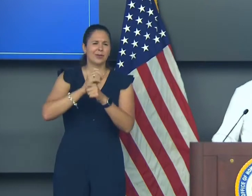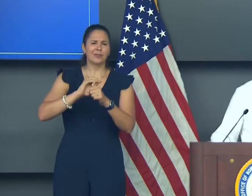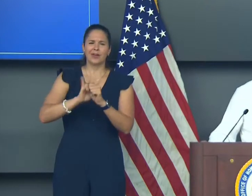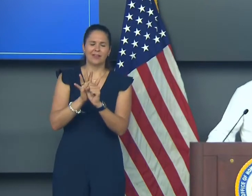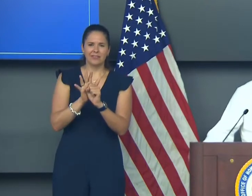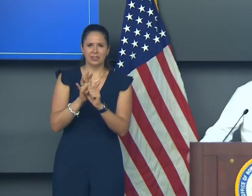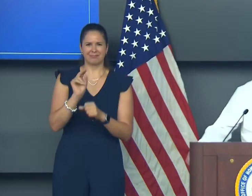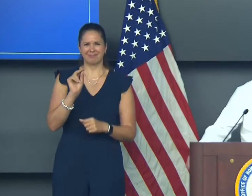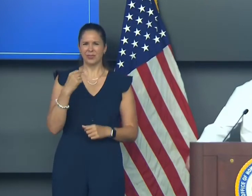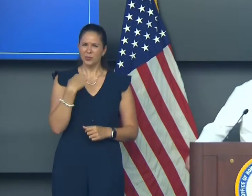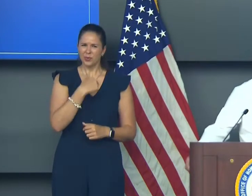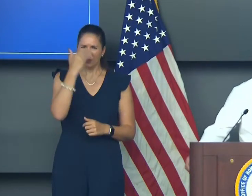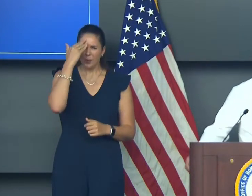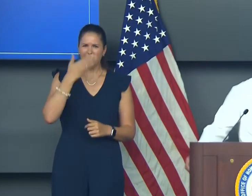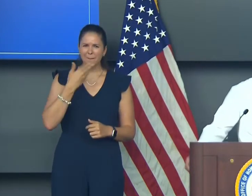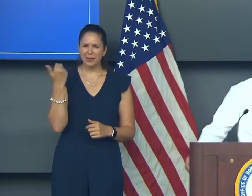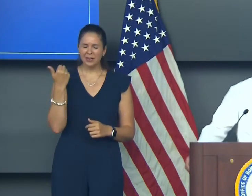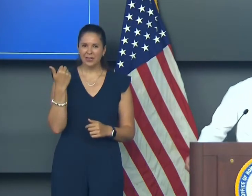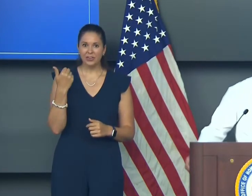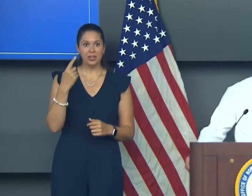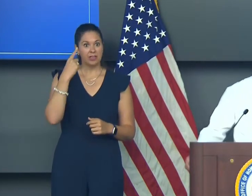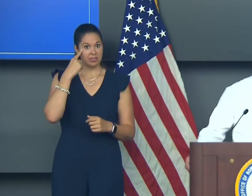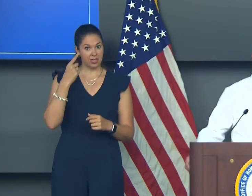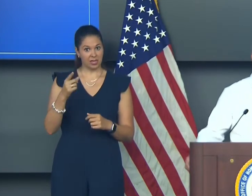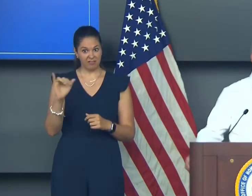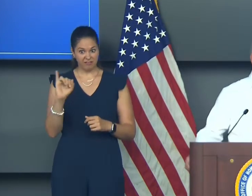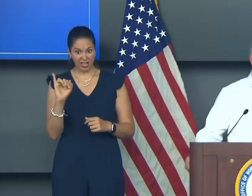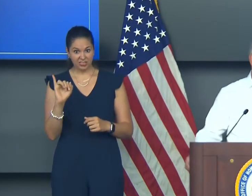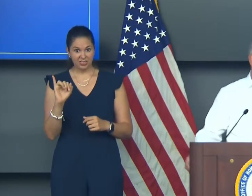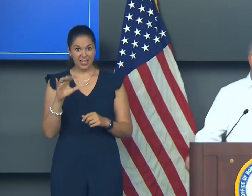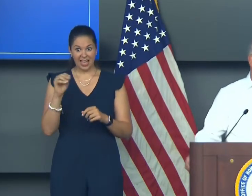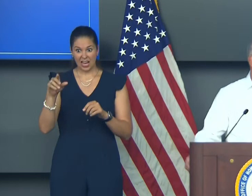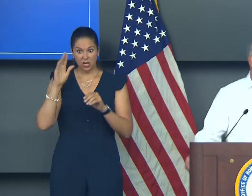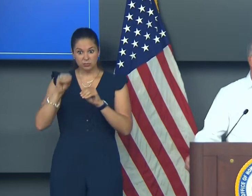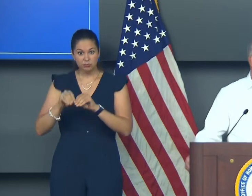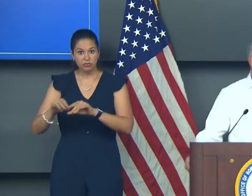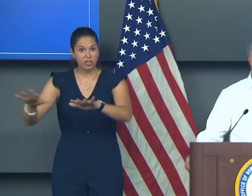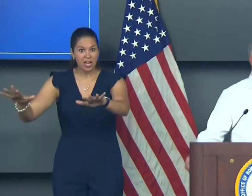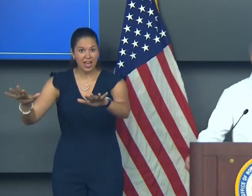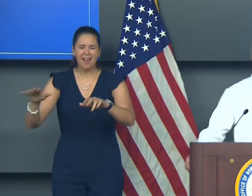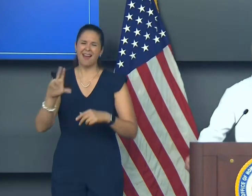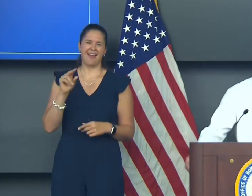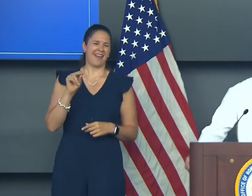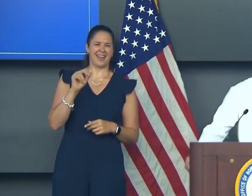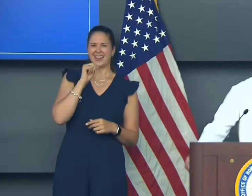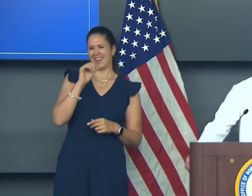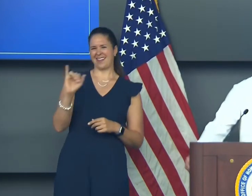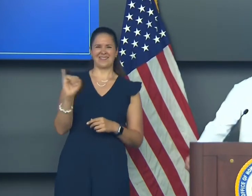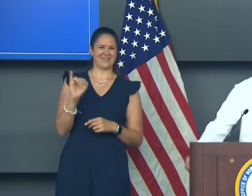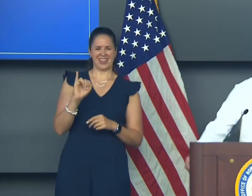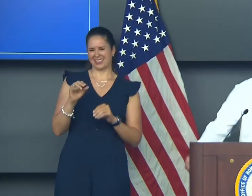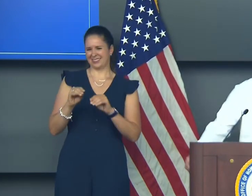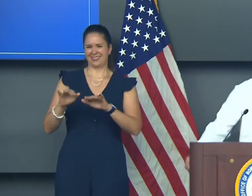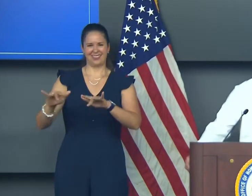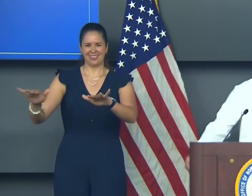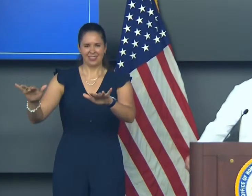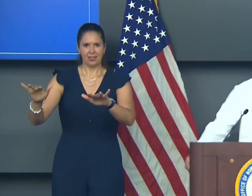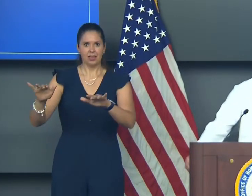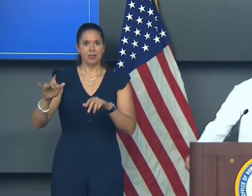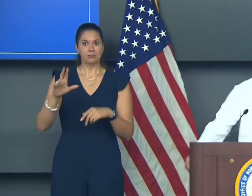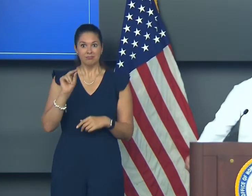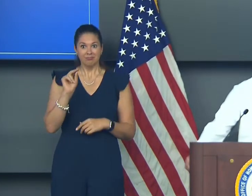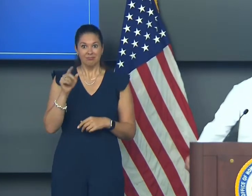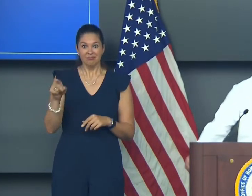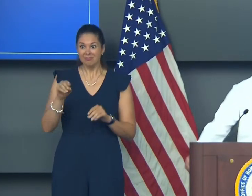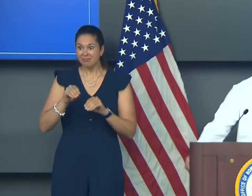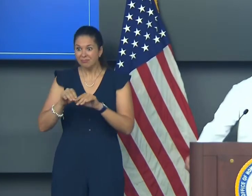certainly know better than to believe that they're not getting infected and that they're not infectious. And when they leave school, they go home to parents and